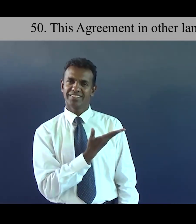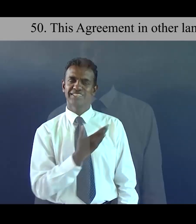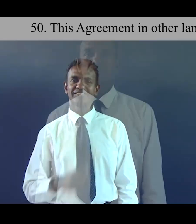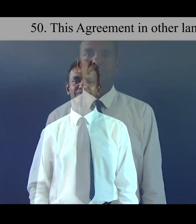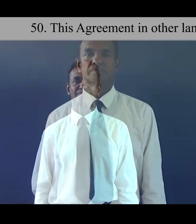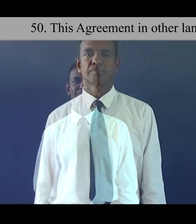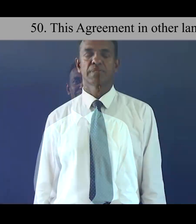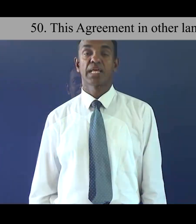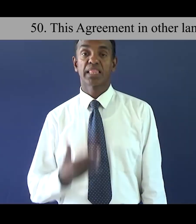Credits.